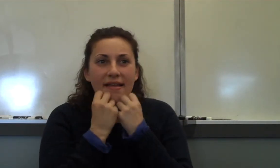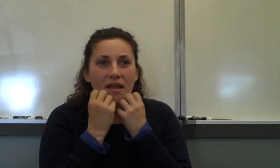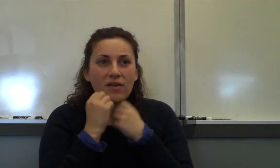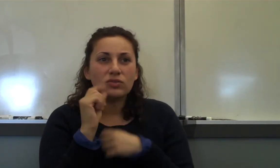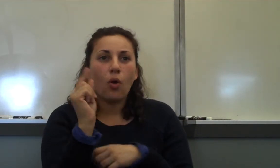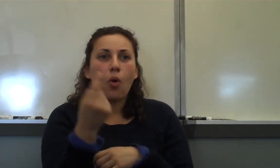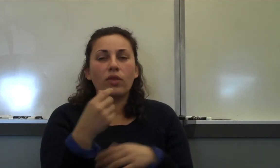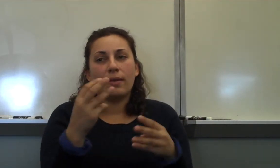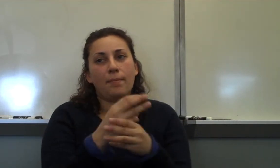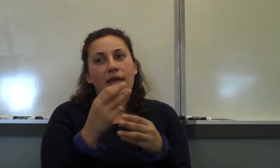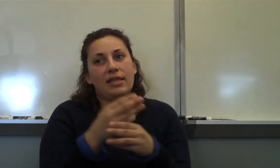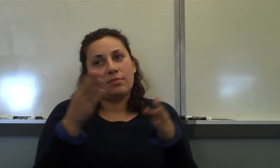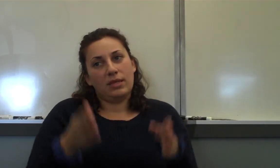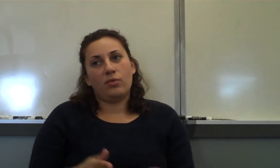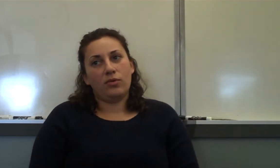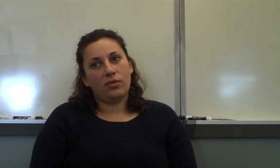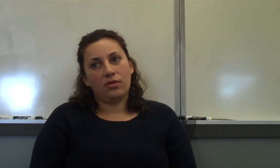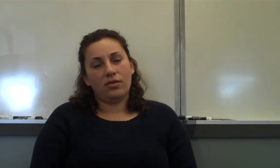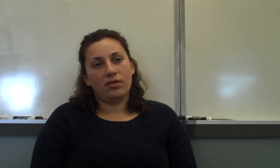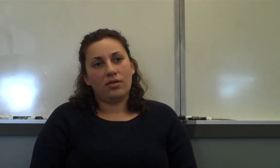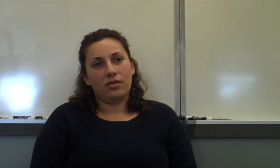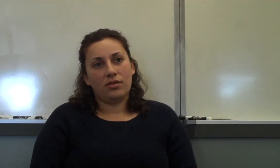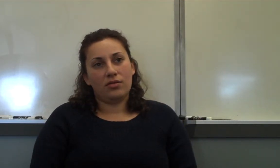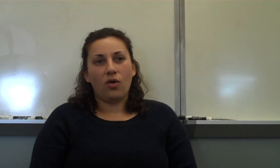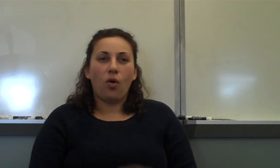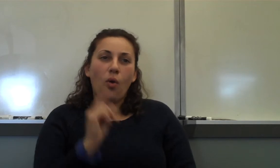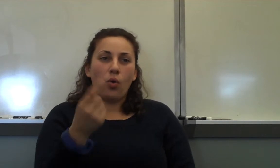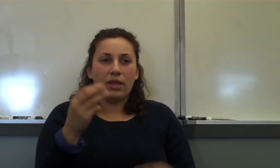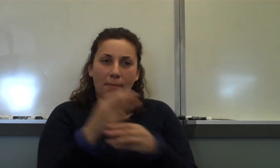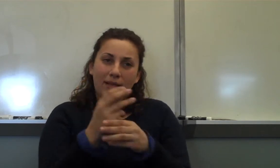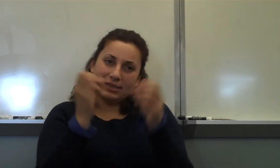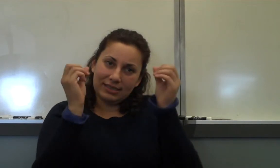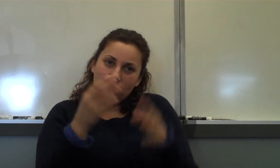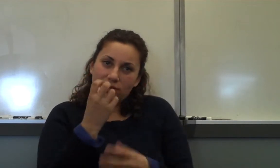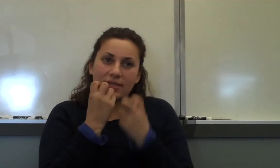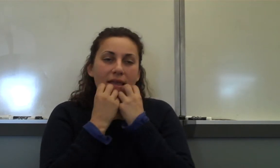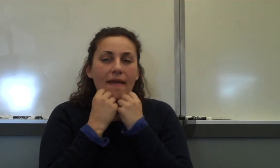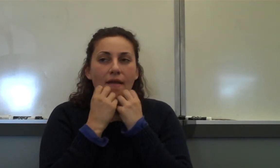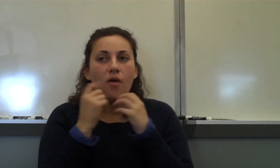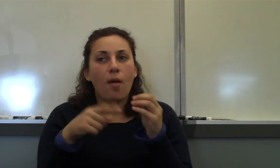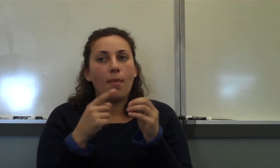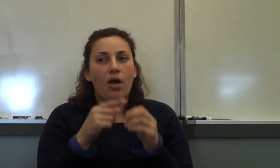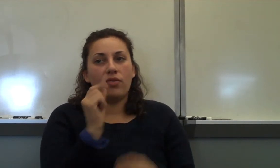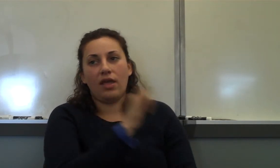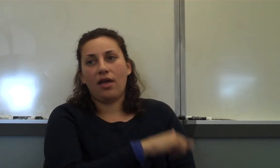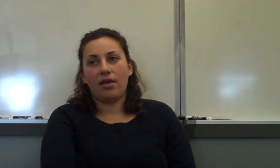really care. So that's your answer, 0.123, which of course is that.